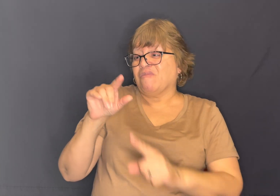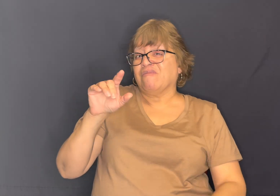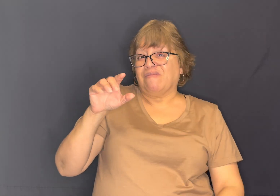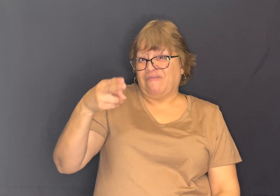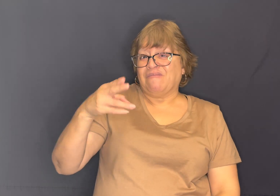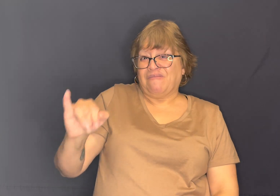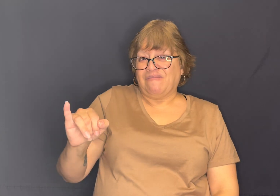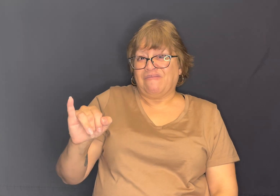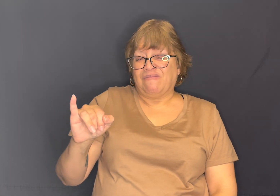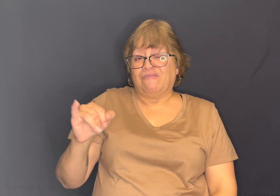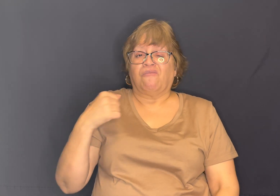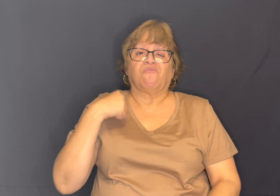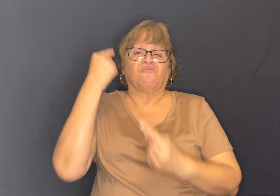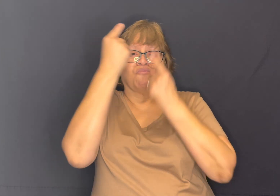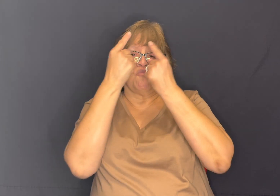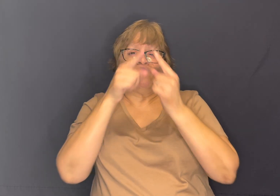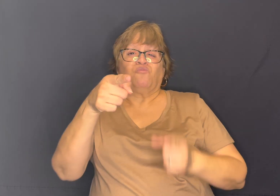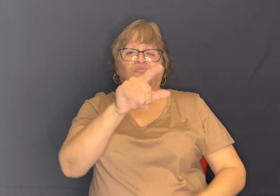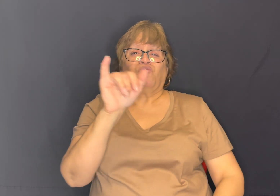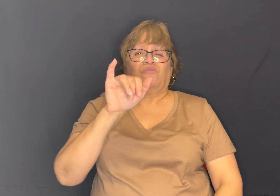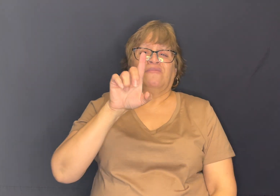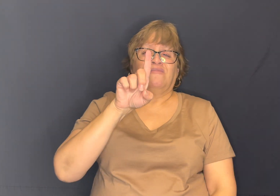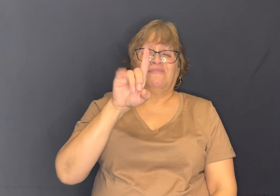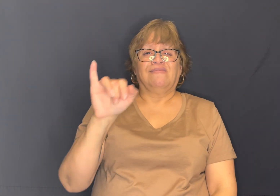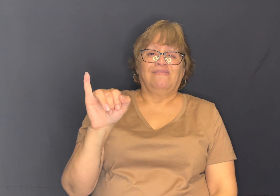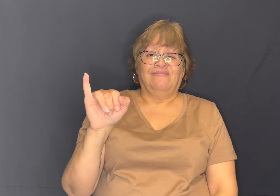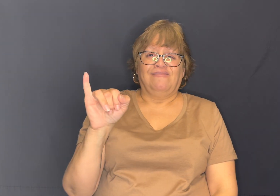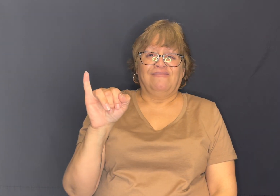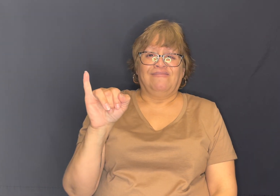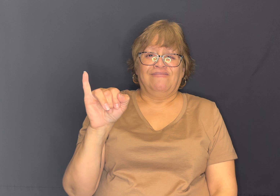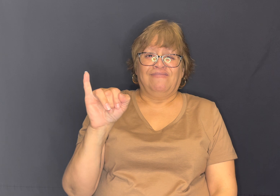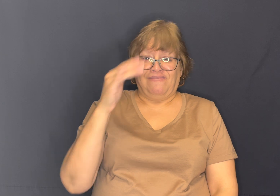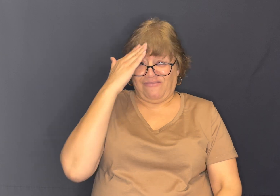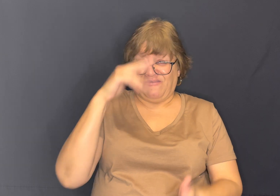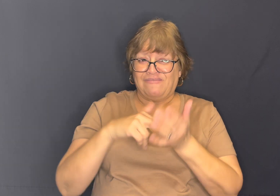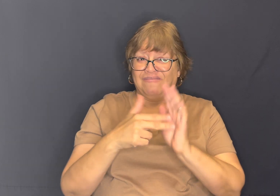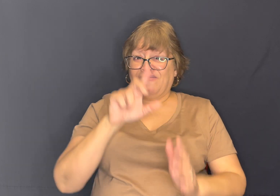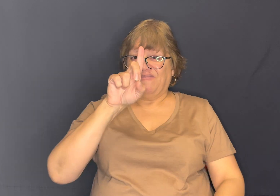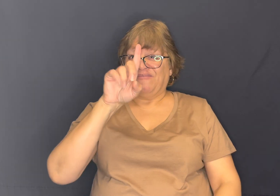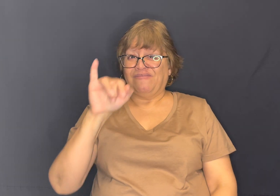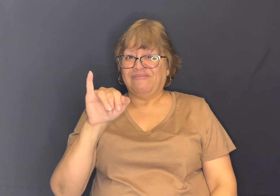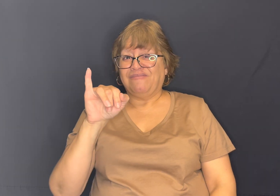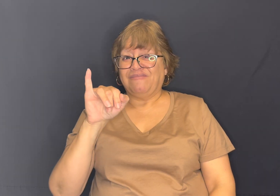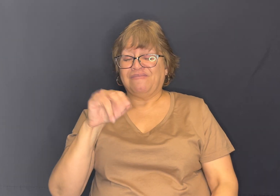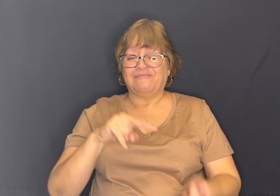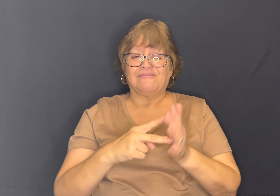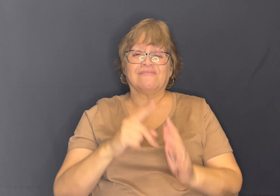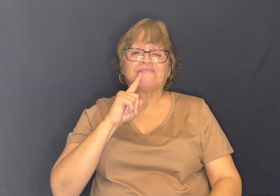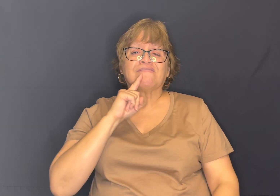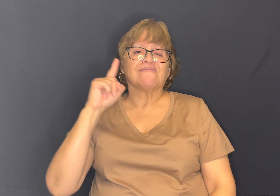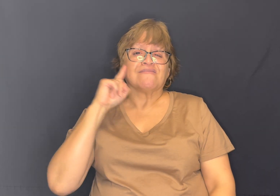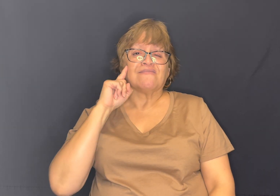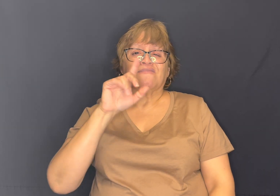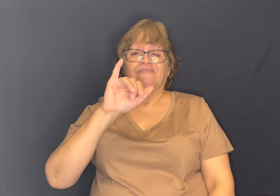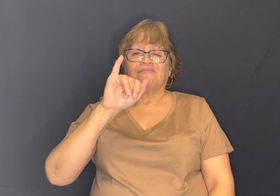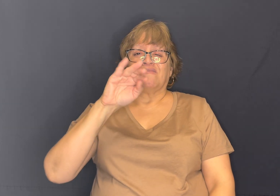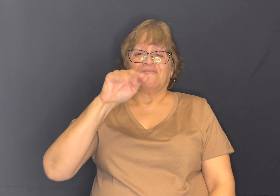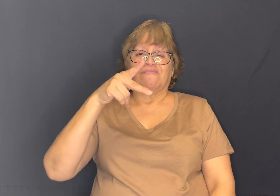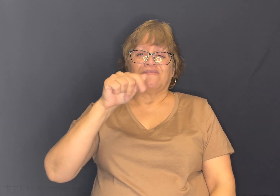If you use hearing impaired or that word, you know, people might think that you were DI. What do you know? Do you know what